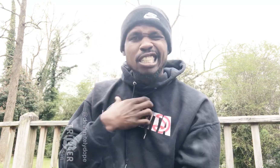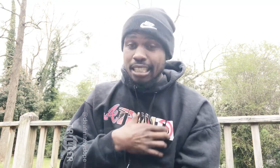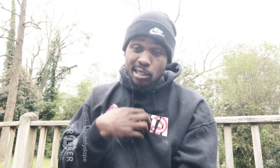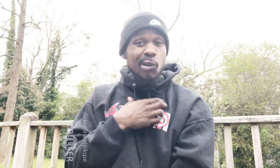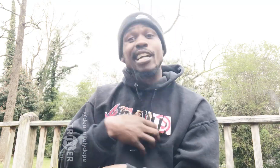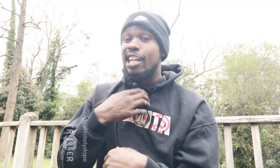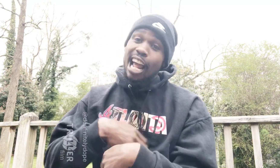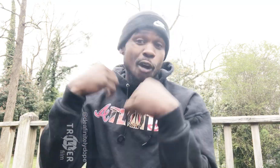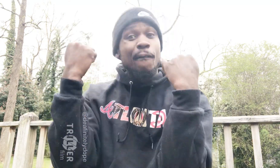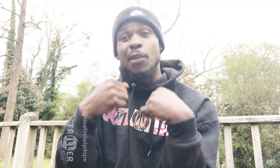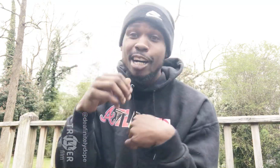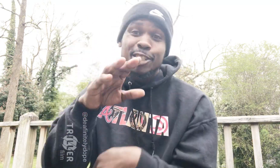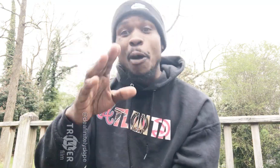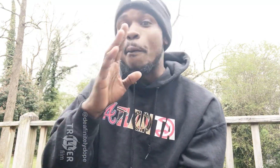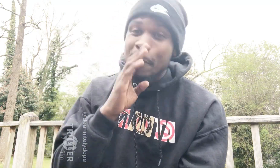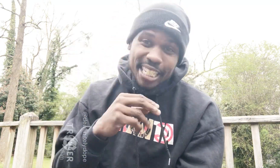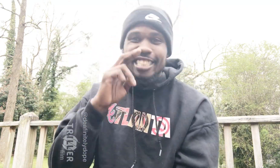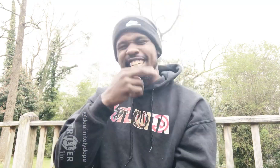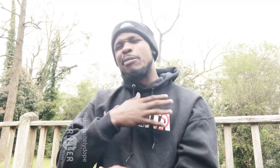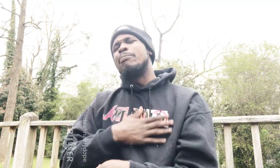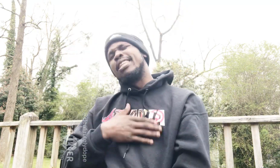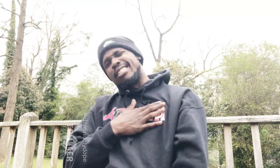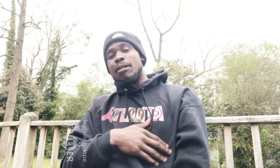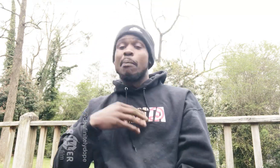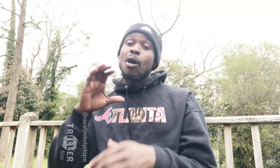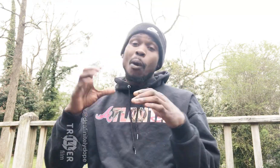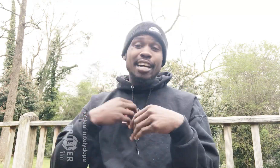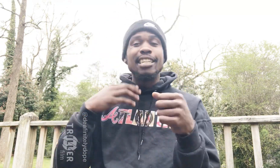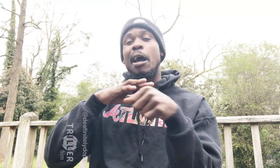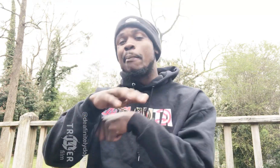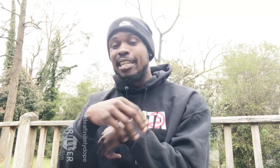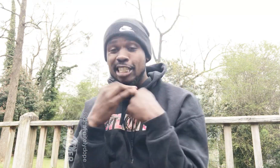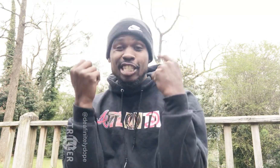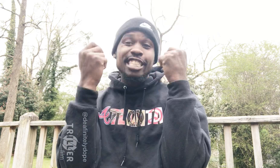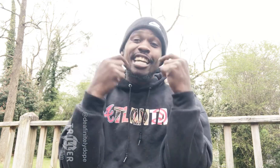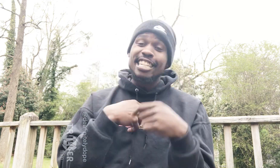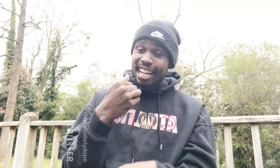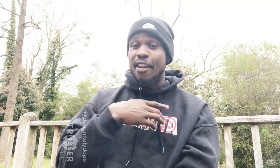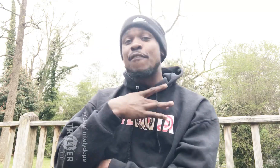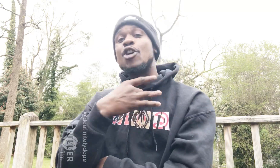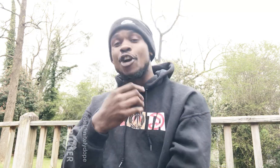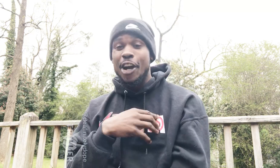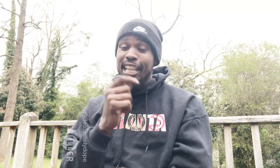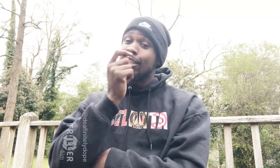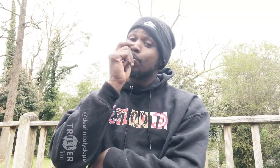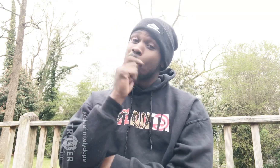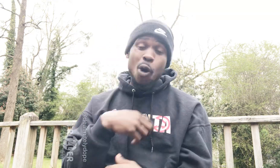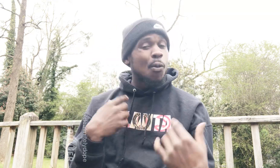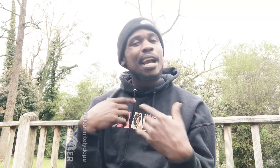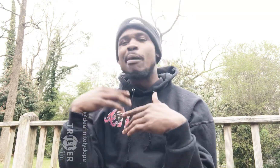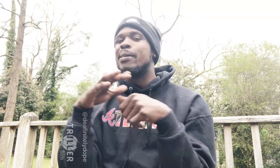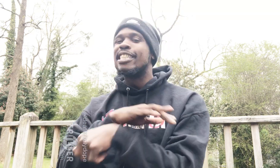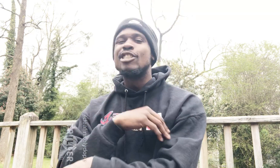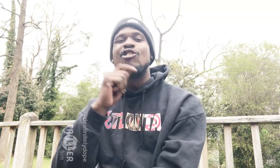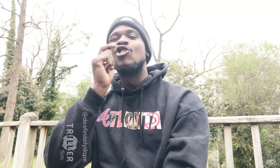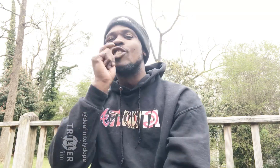So sick that I could fuck your bitch, nigga, please. My squad stack plenty of G's. And if your girl like to smoke, we got plenty of trees.